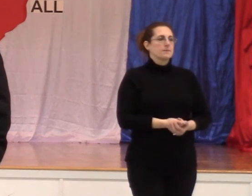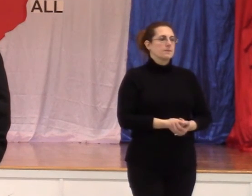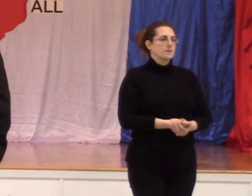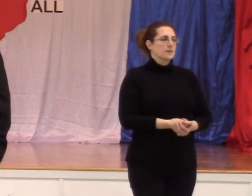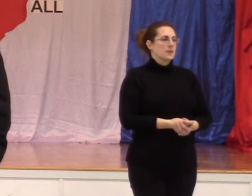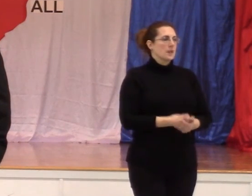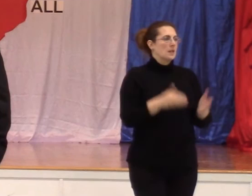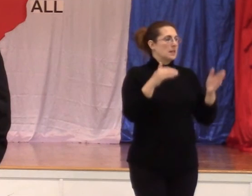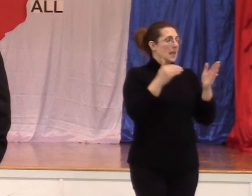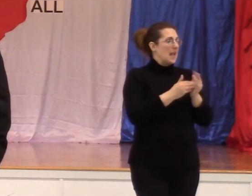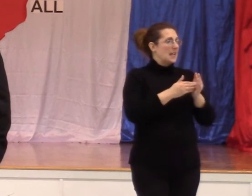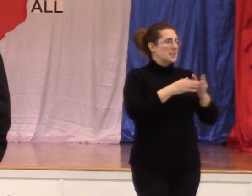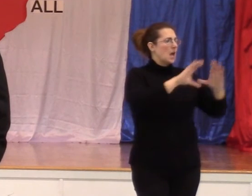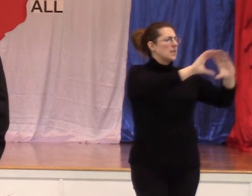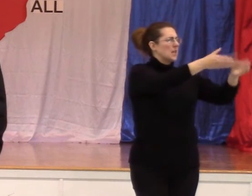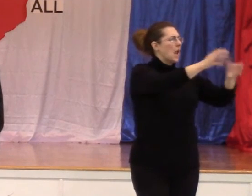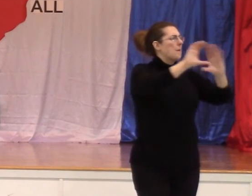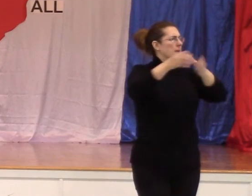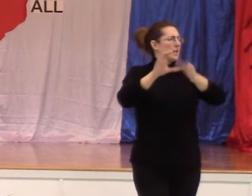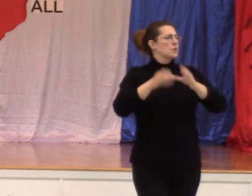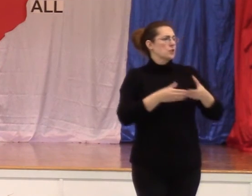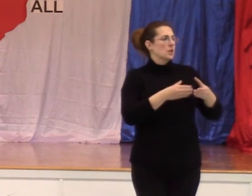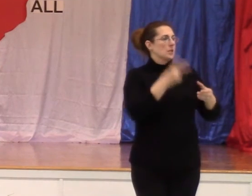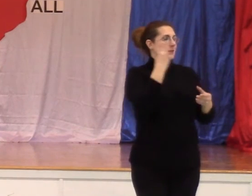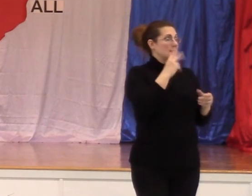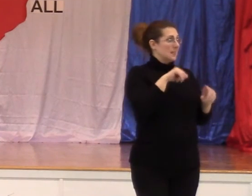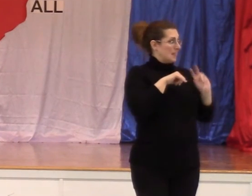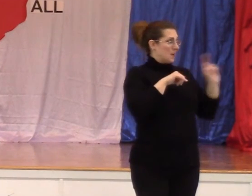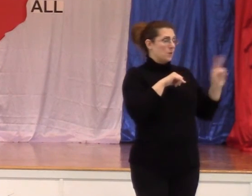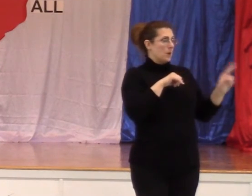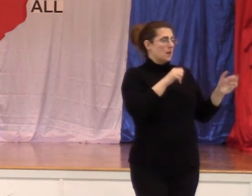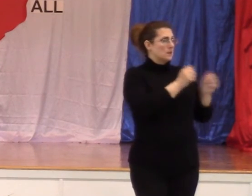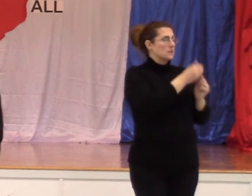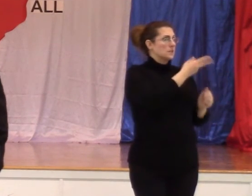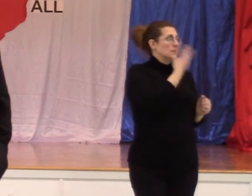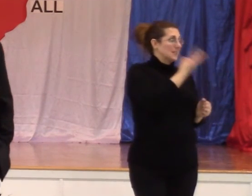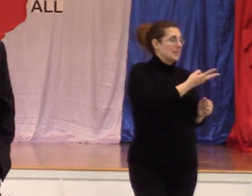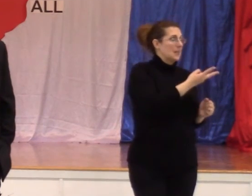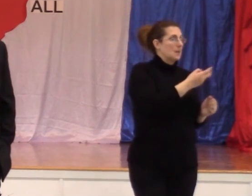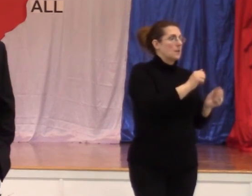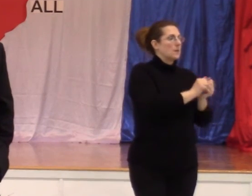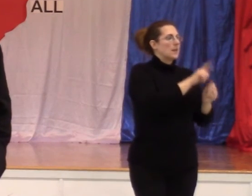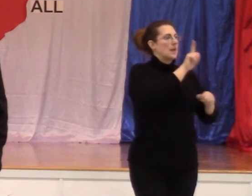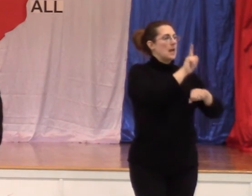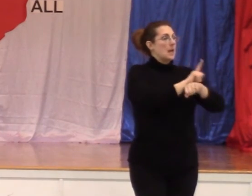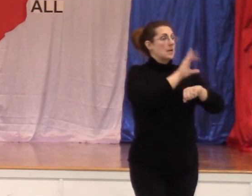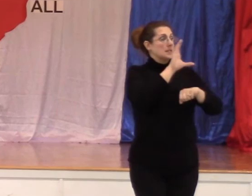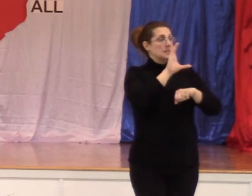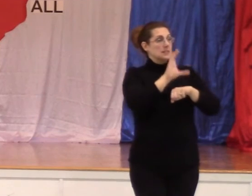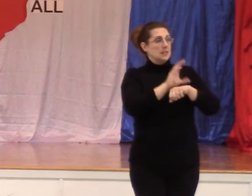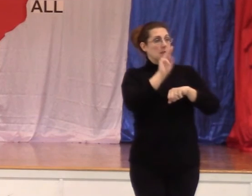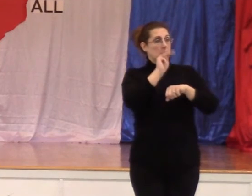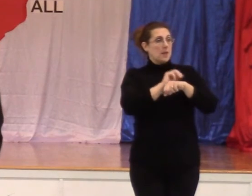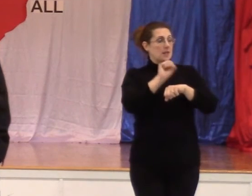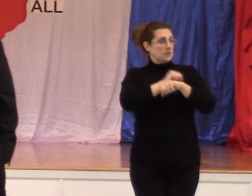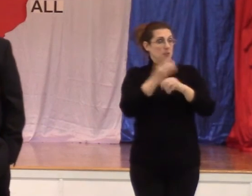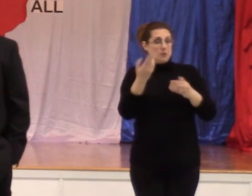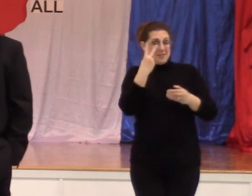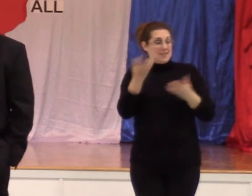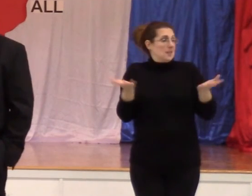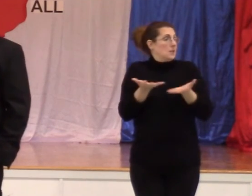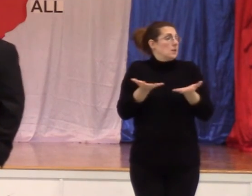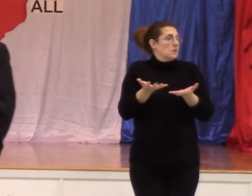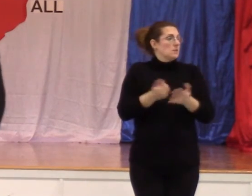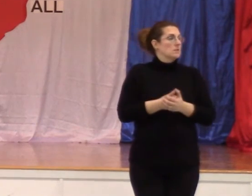The anti-denominationalism of the radicals, you see that also amongst LCMS Lutherans.